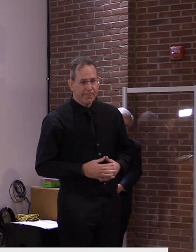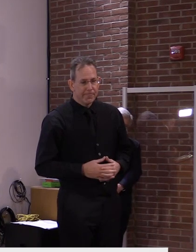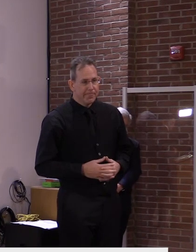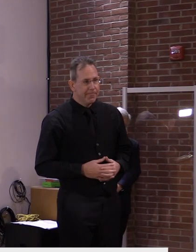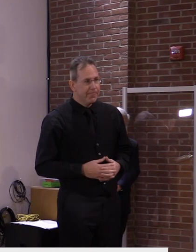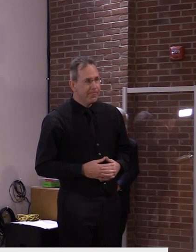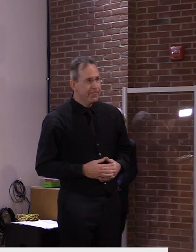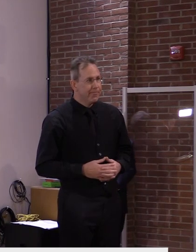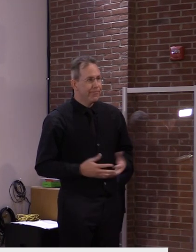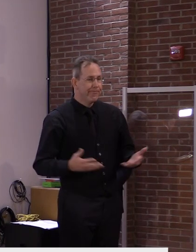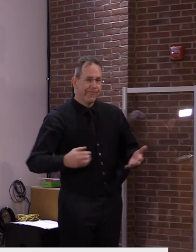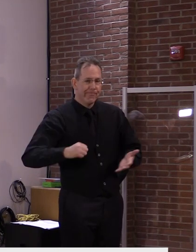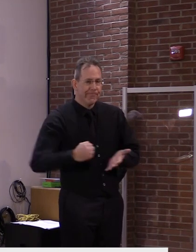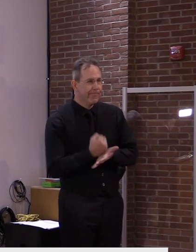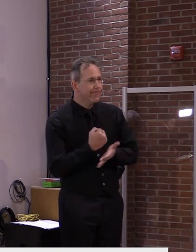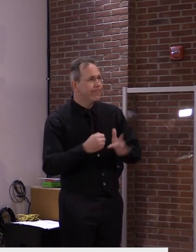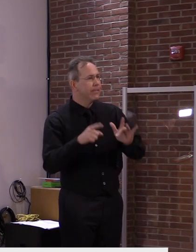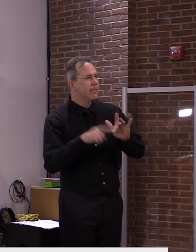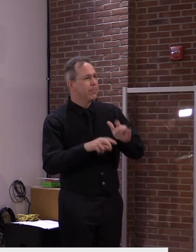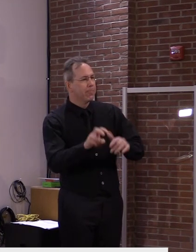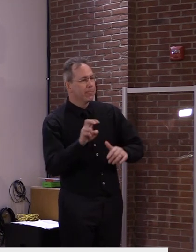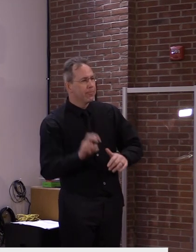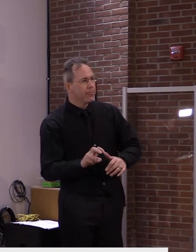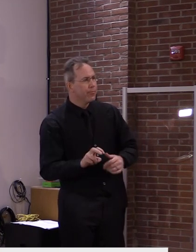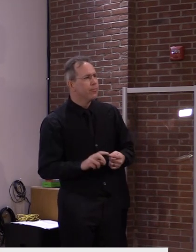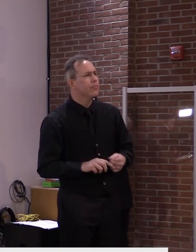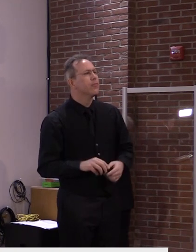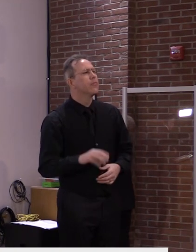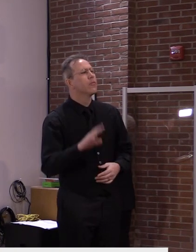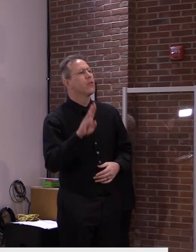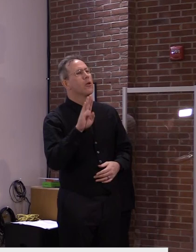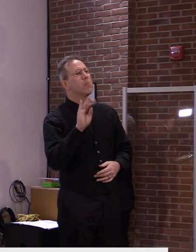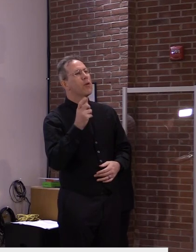Aaron? All right, we'll go to Joe, Barton Chronicle.